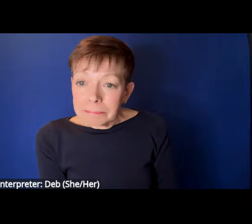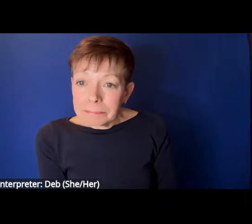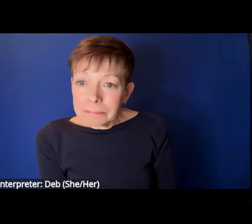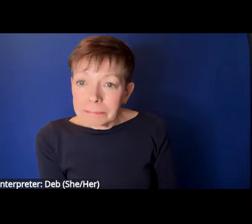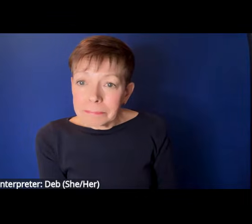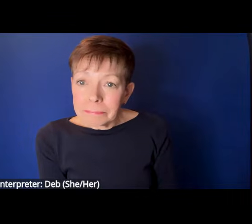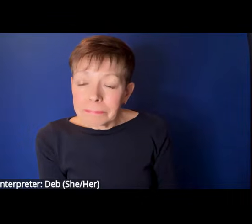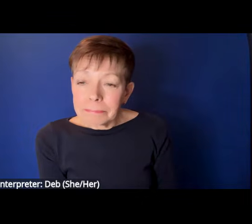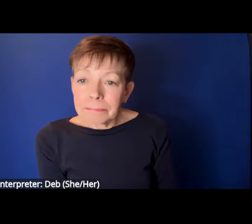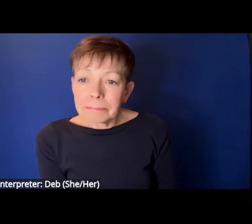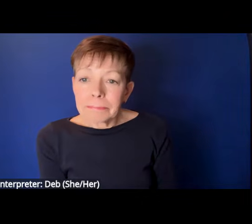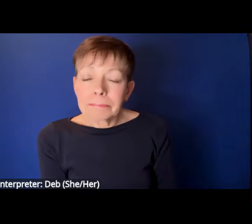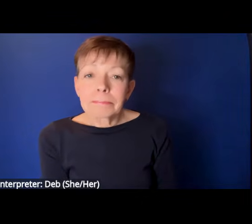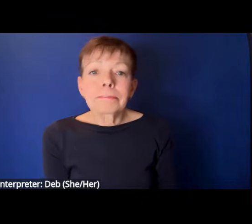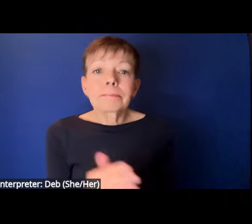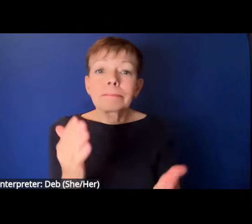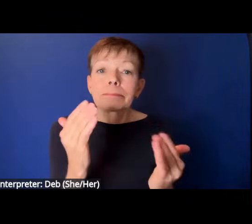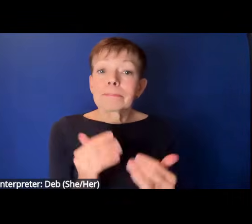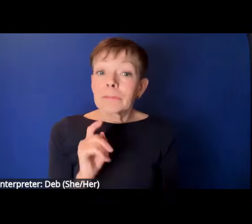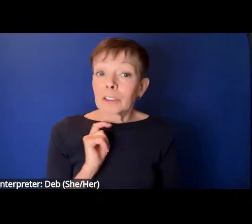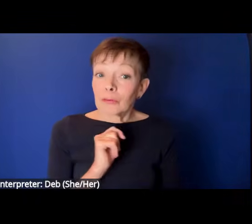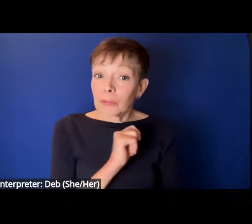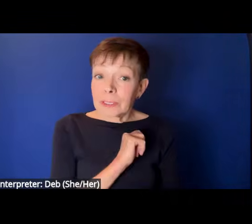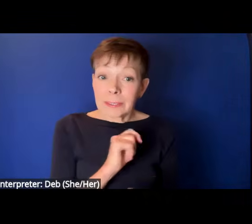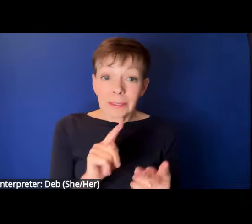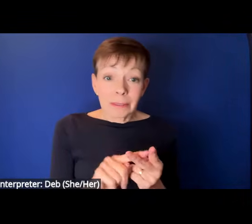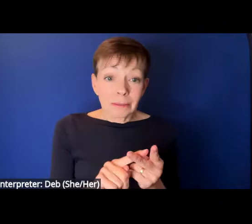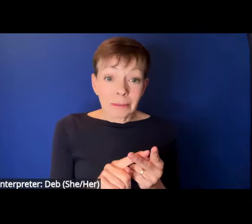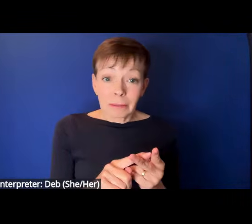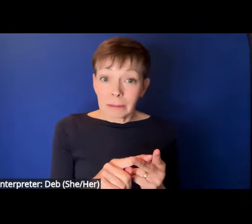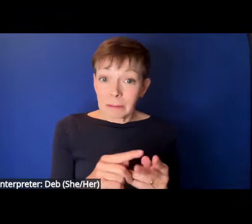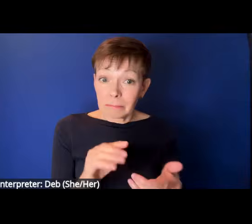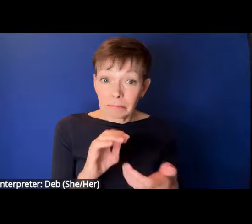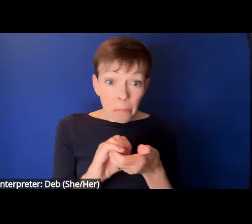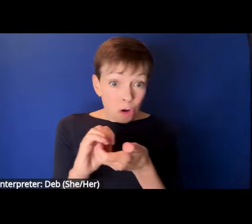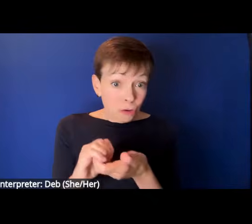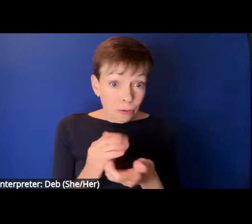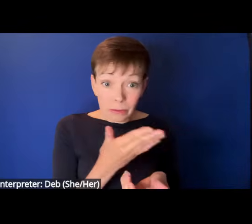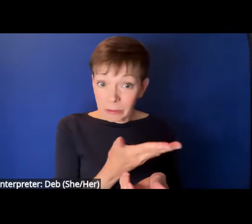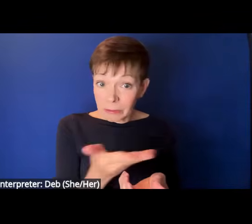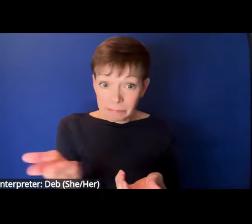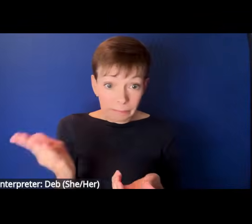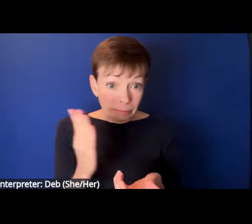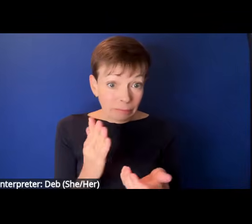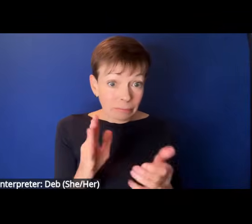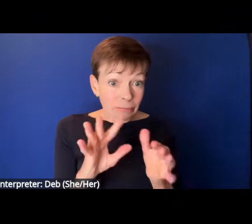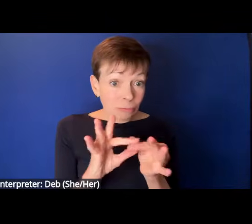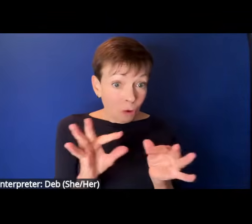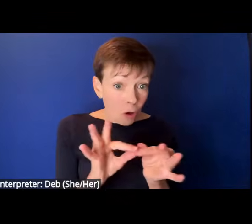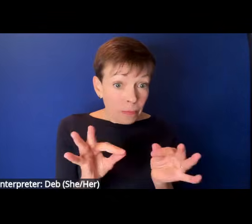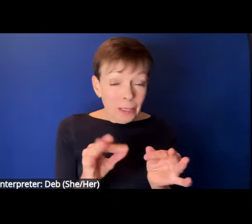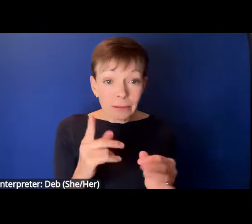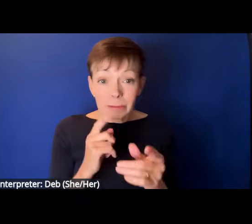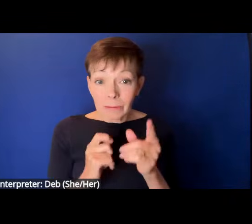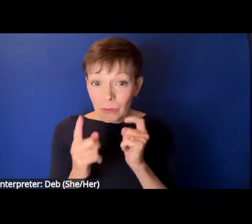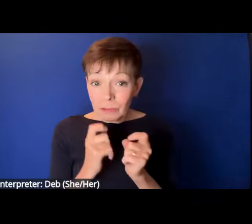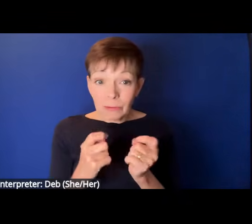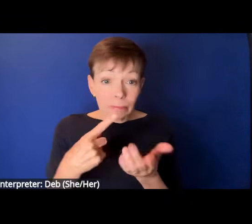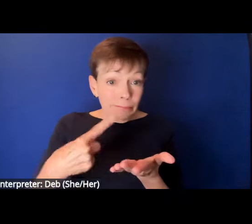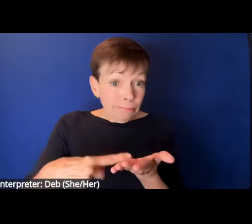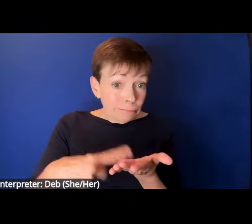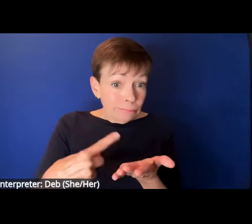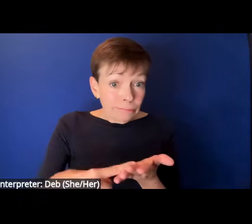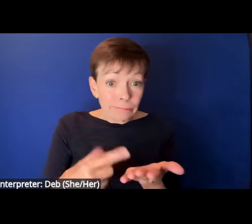All right, trustees and partners. So opening the floor for any questions, comments, or discussion.